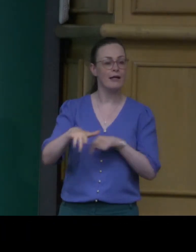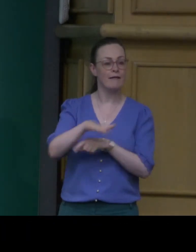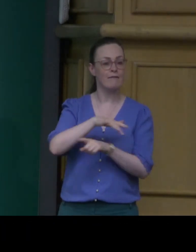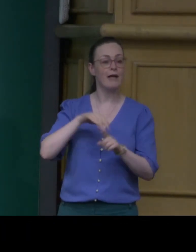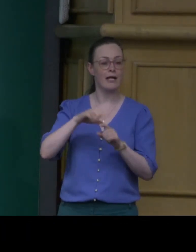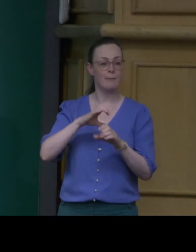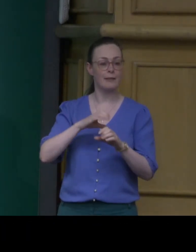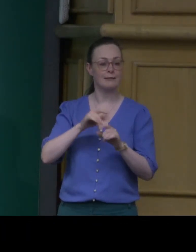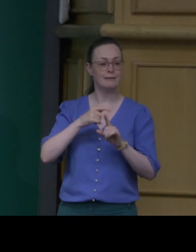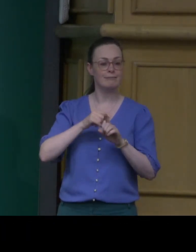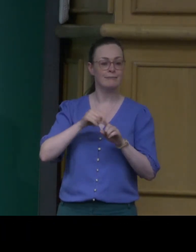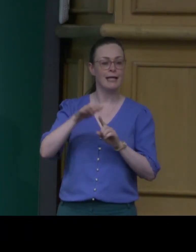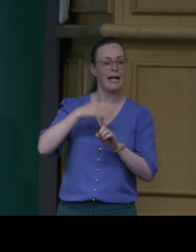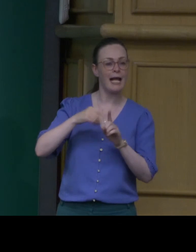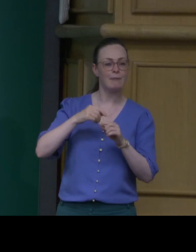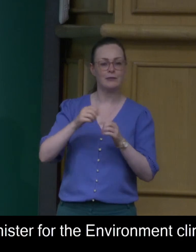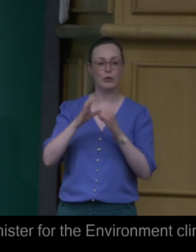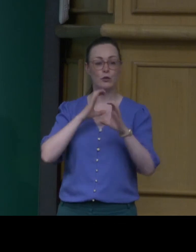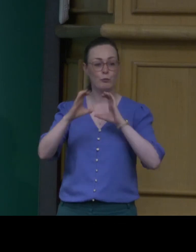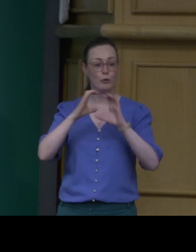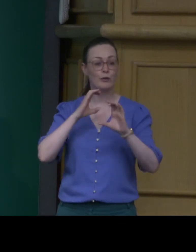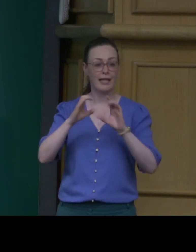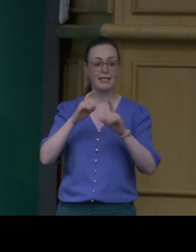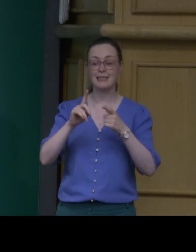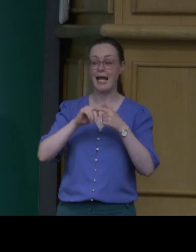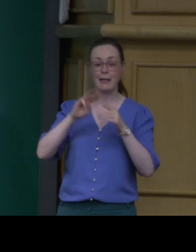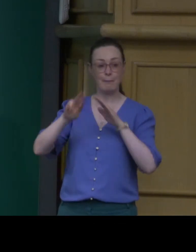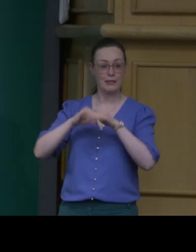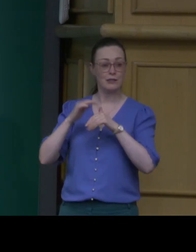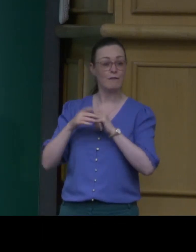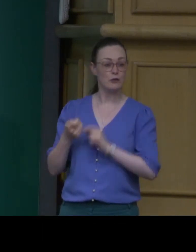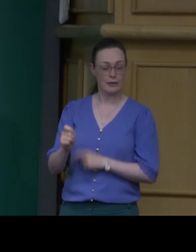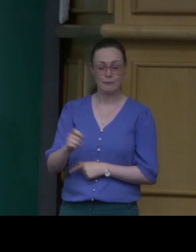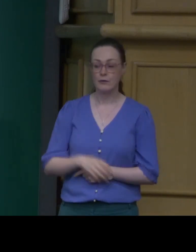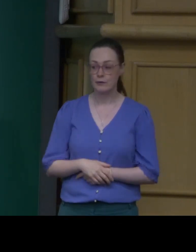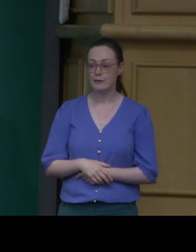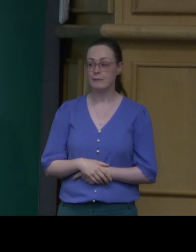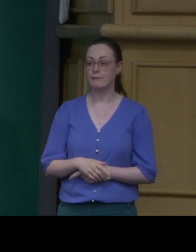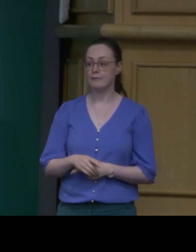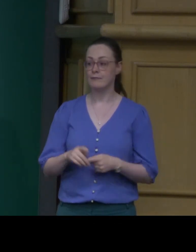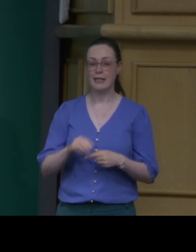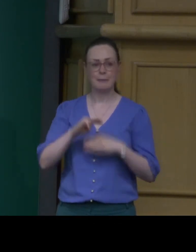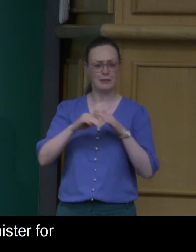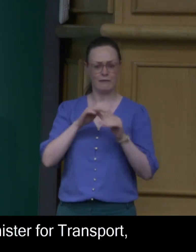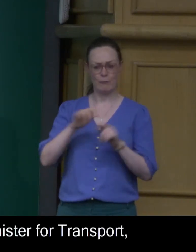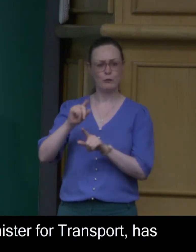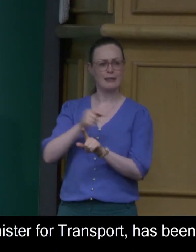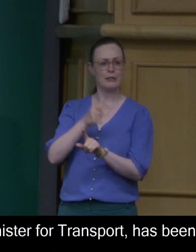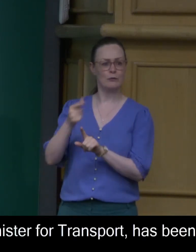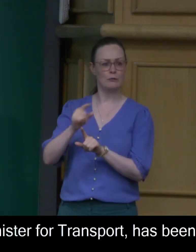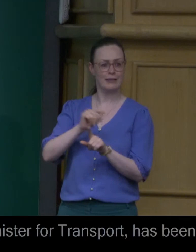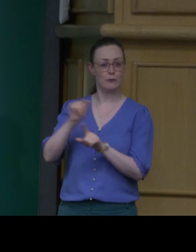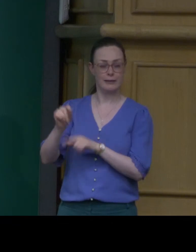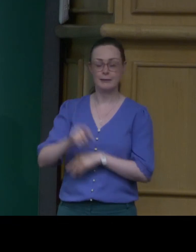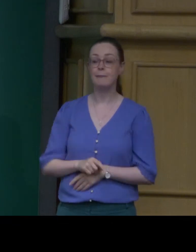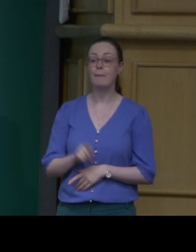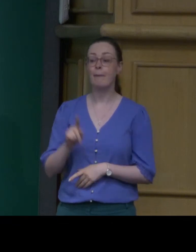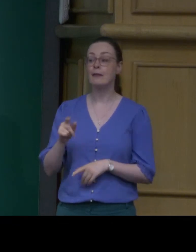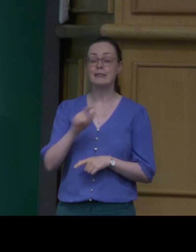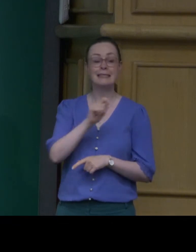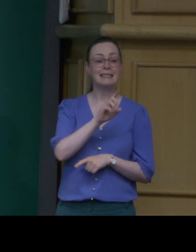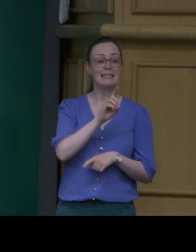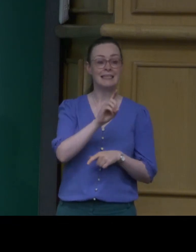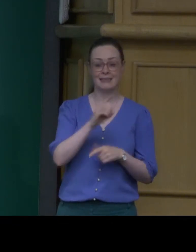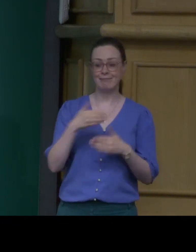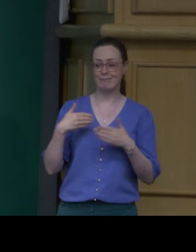Environment, Climate and Communications, as well as Minister for Transport, has been since 2020. He has been a TD